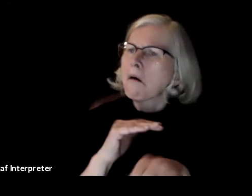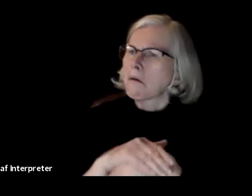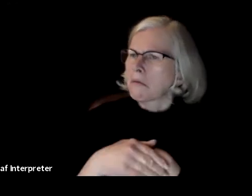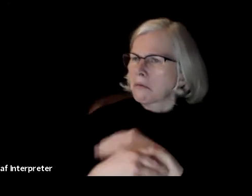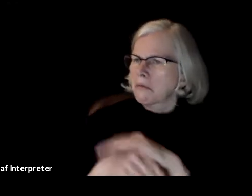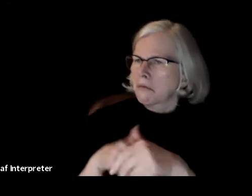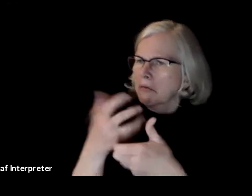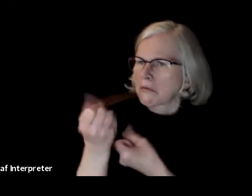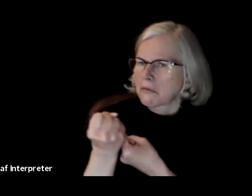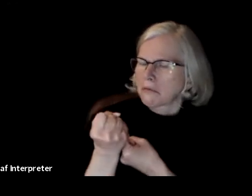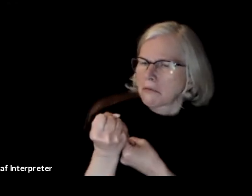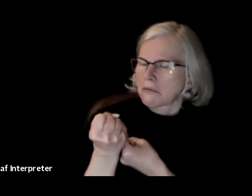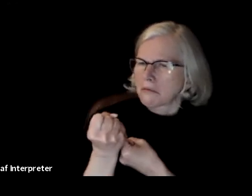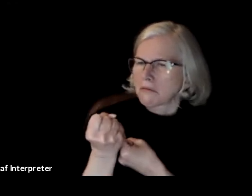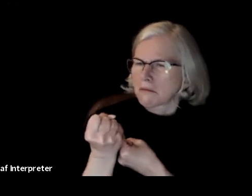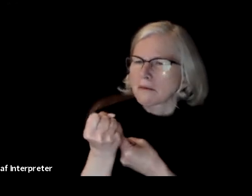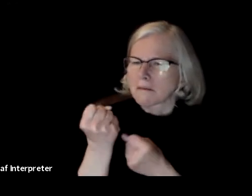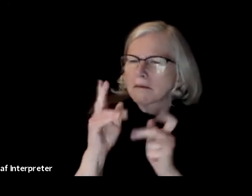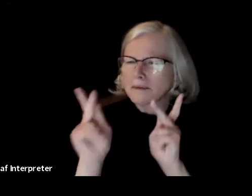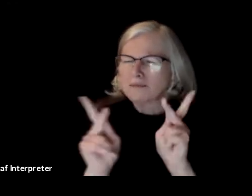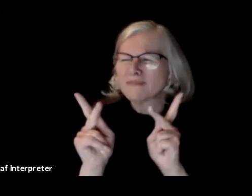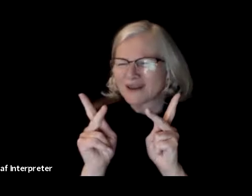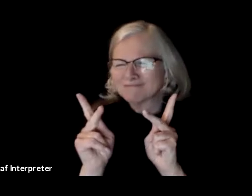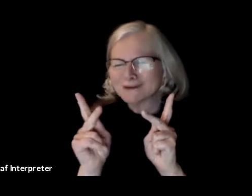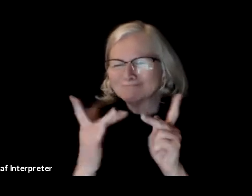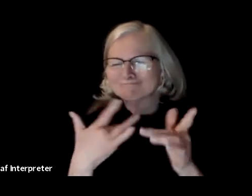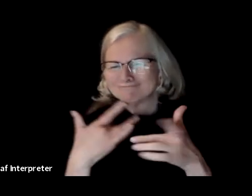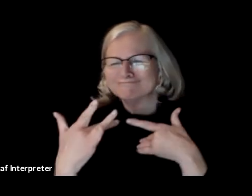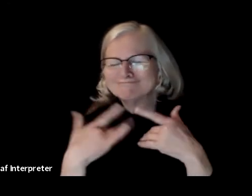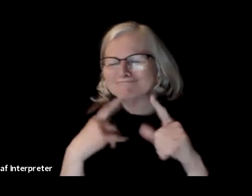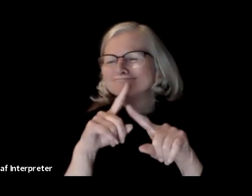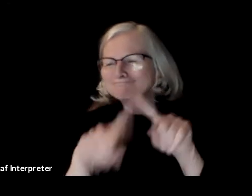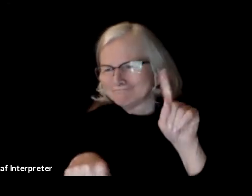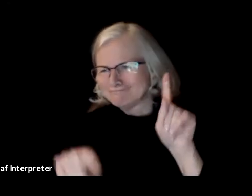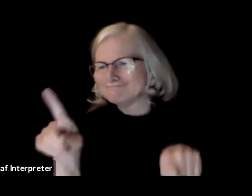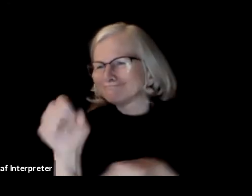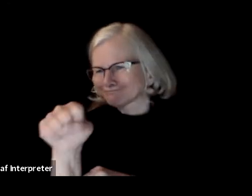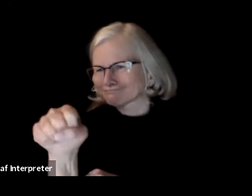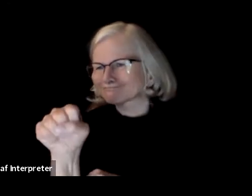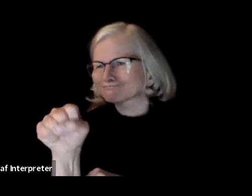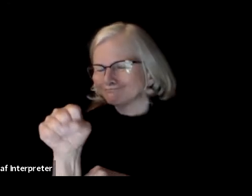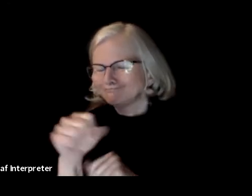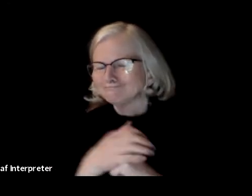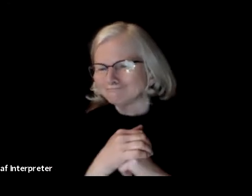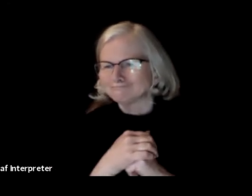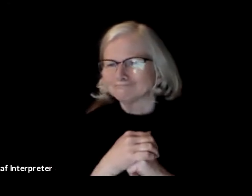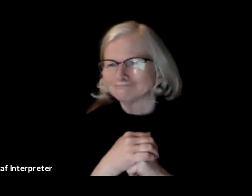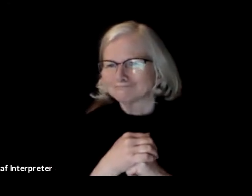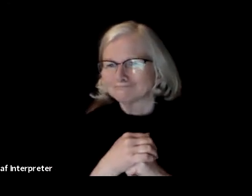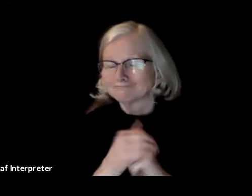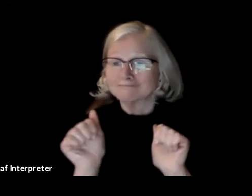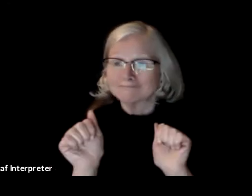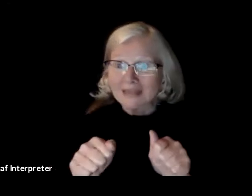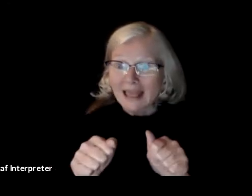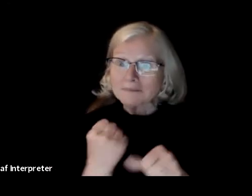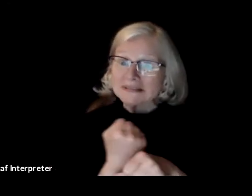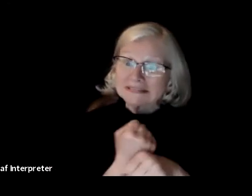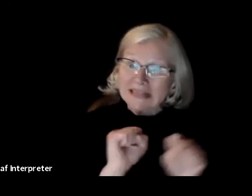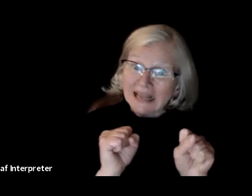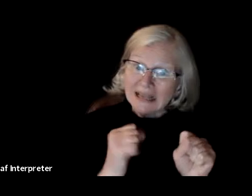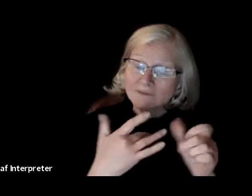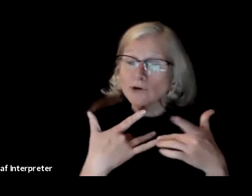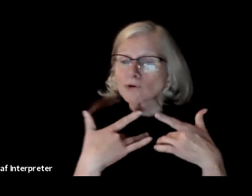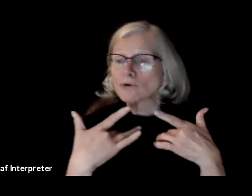hesitant has unique concerns. And as the commissioner noted, those can range from safety to cultural or